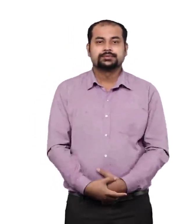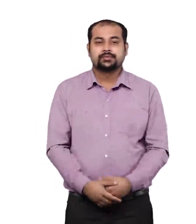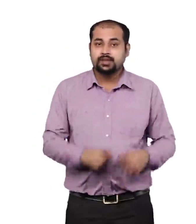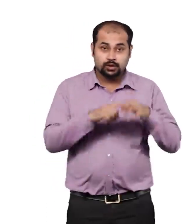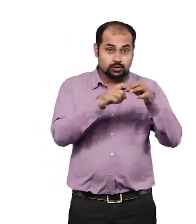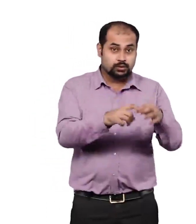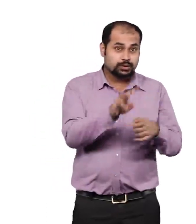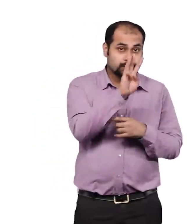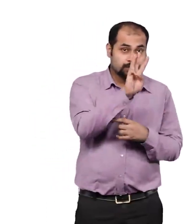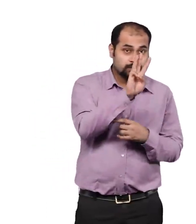Question 3.